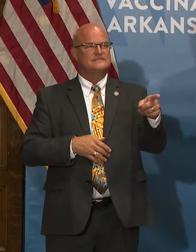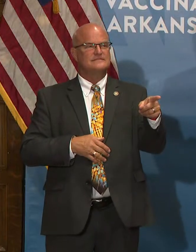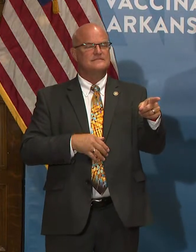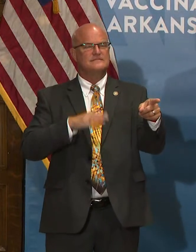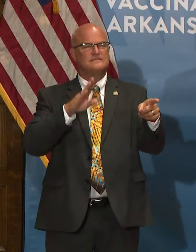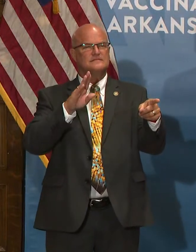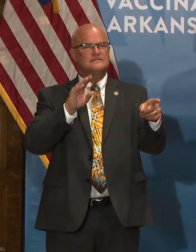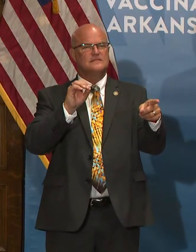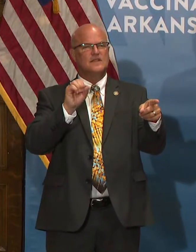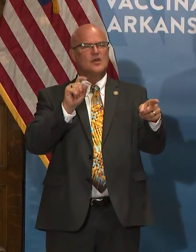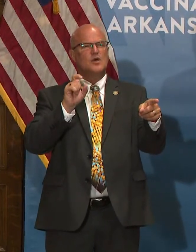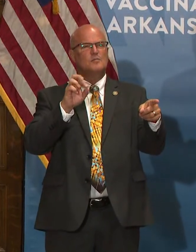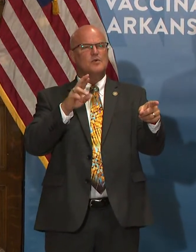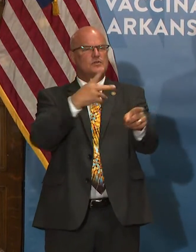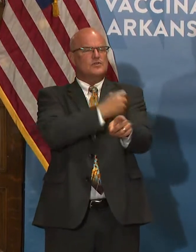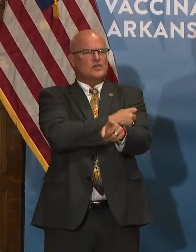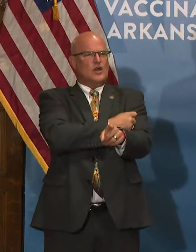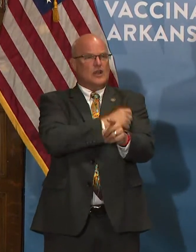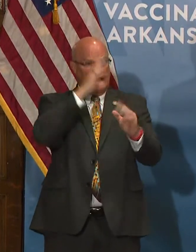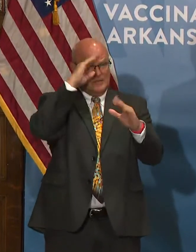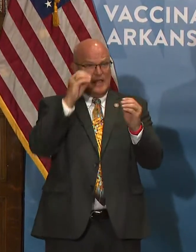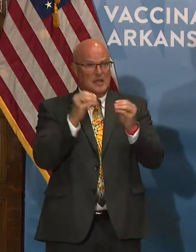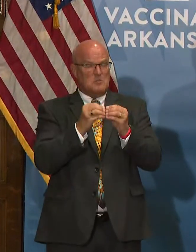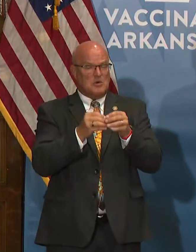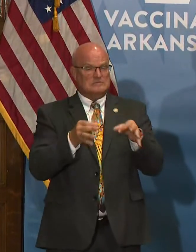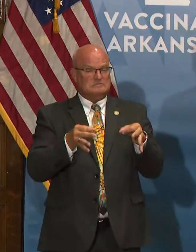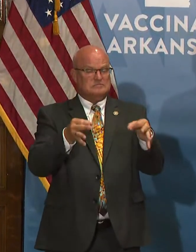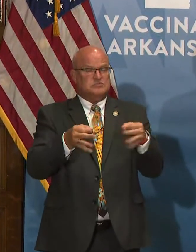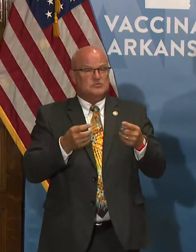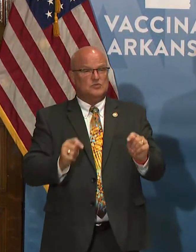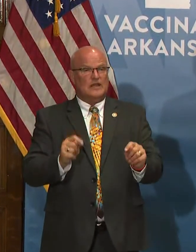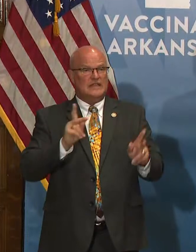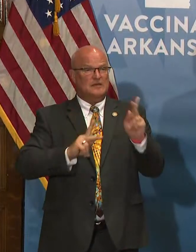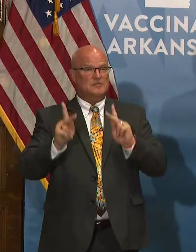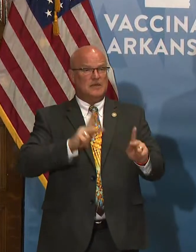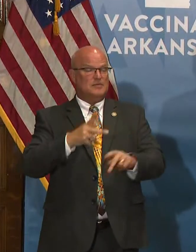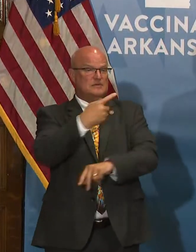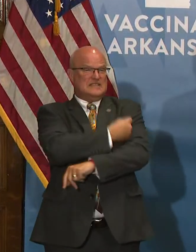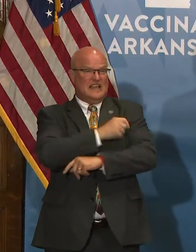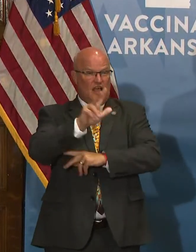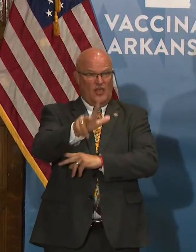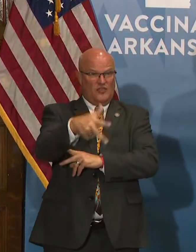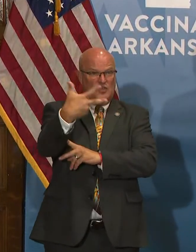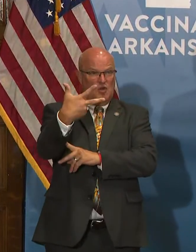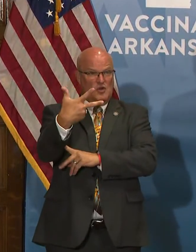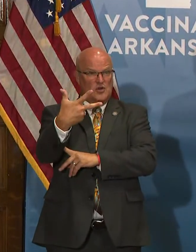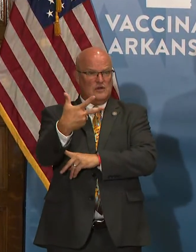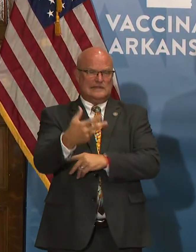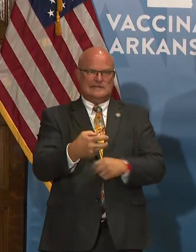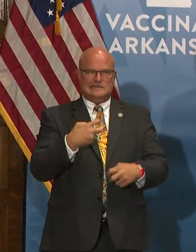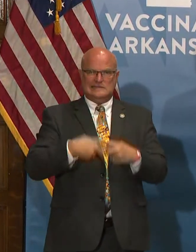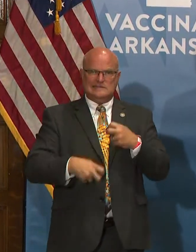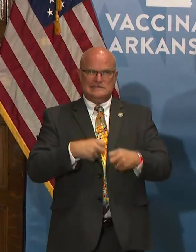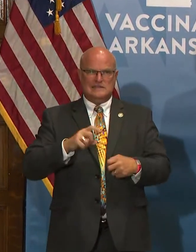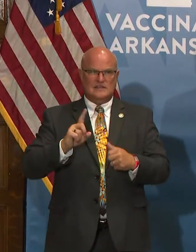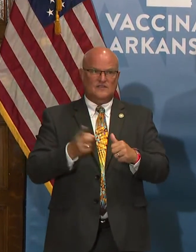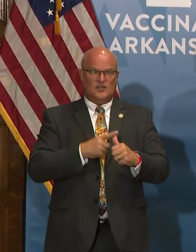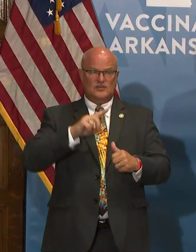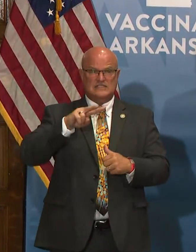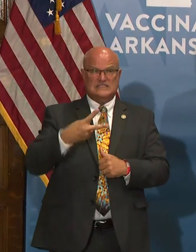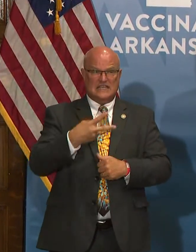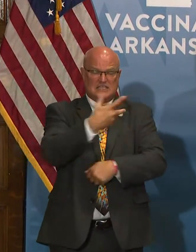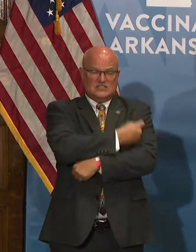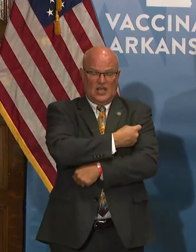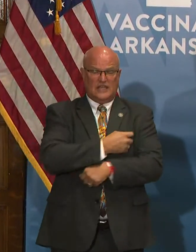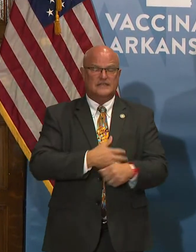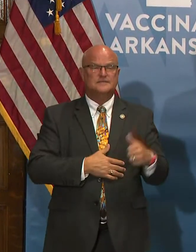Booster shots, are you expecting even more hesitancy trying to get Arkansans to get a third shot when it's already been difficult to get the first and second?